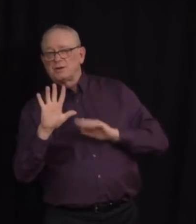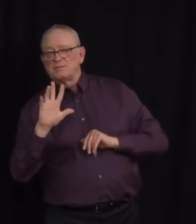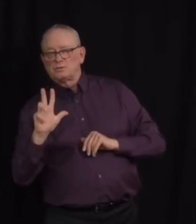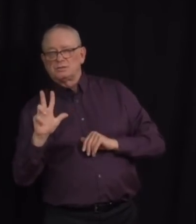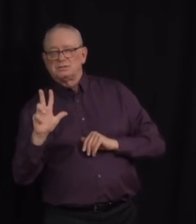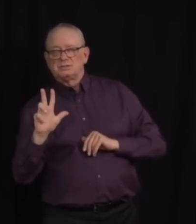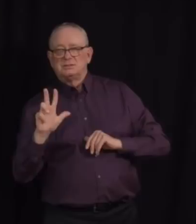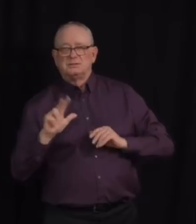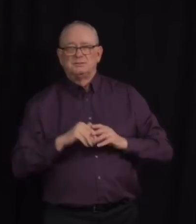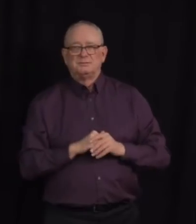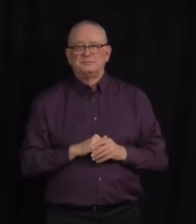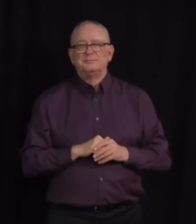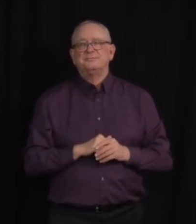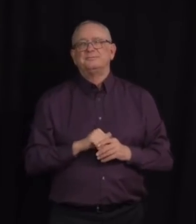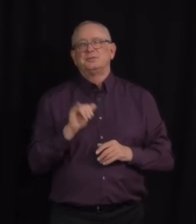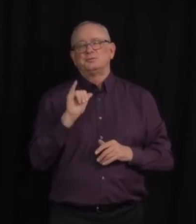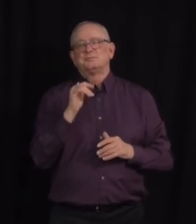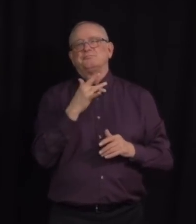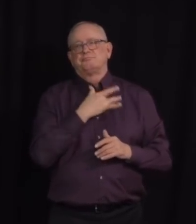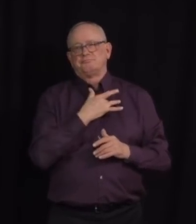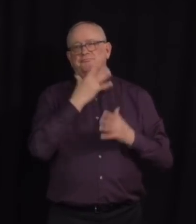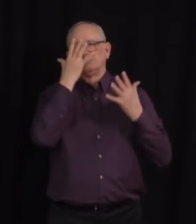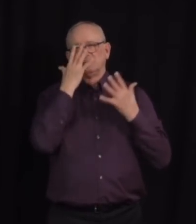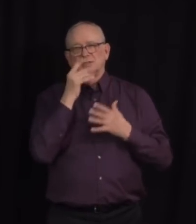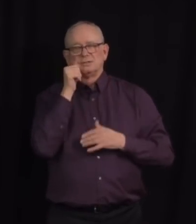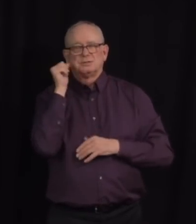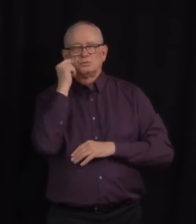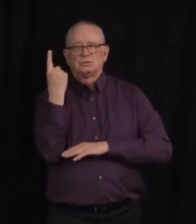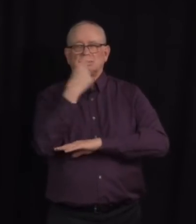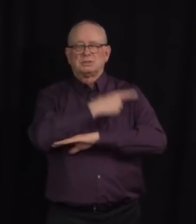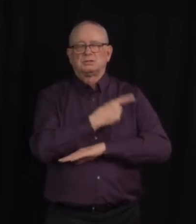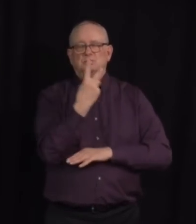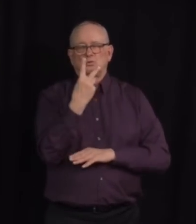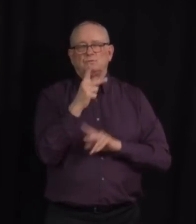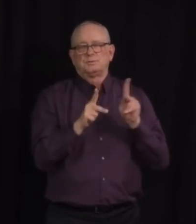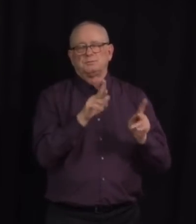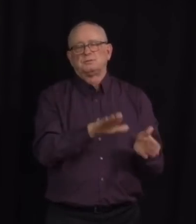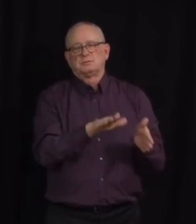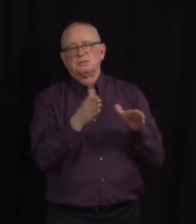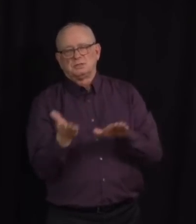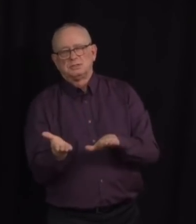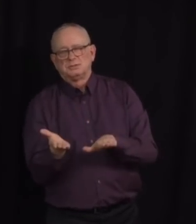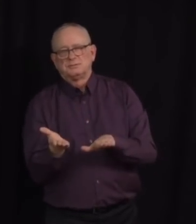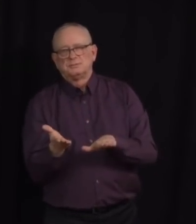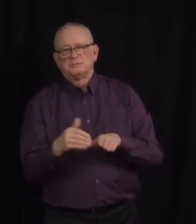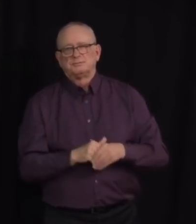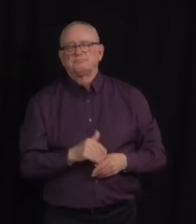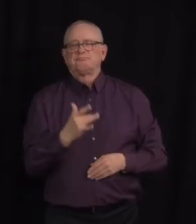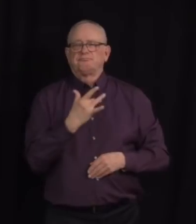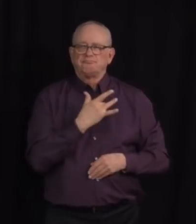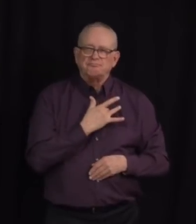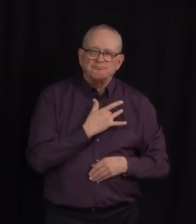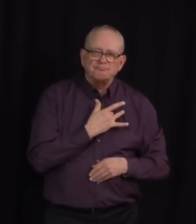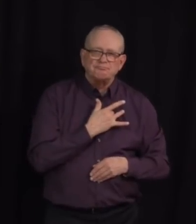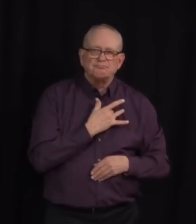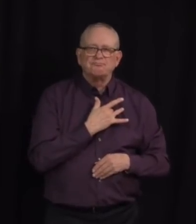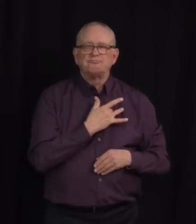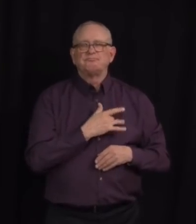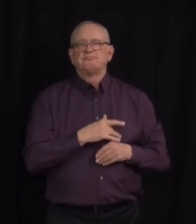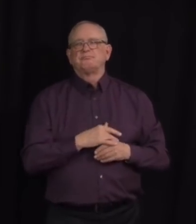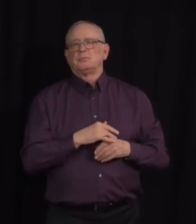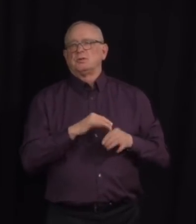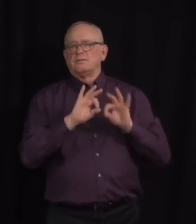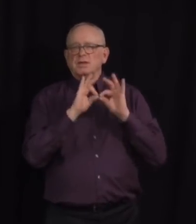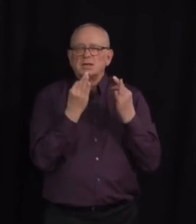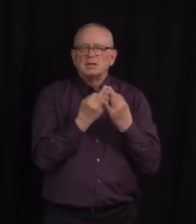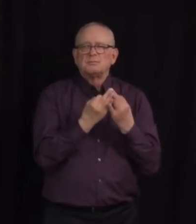Sadly, I must announce that 2 new deaths were reported to Alberta Health over the past 24 hours. My sympathies go to the family and